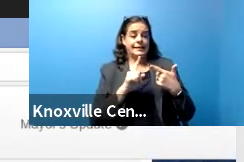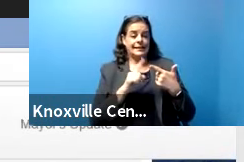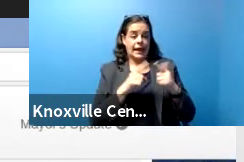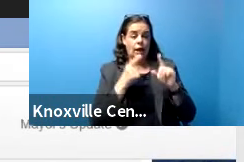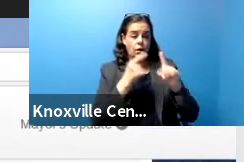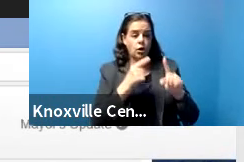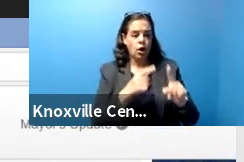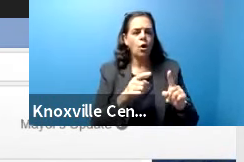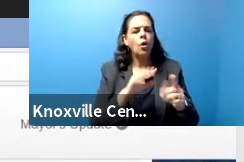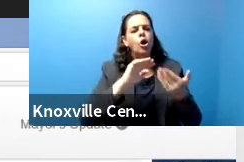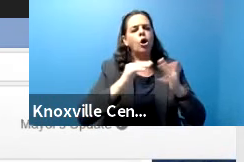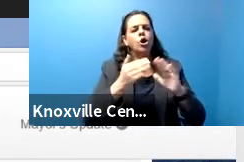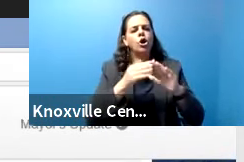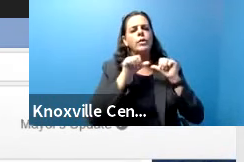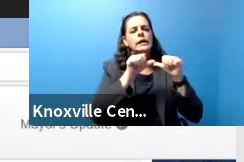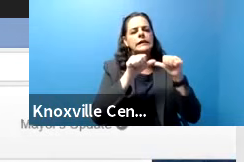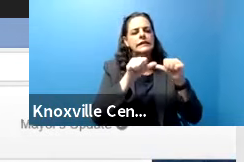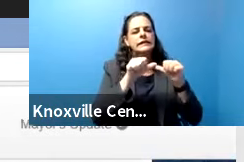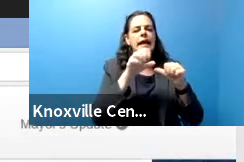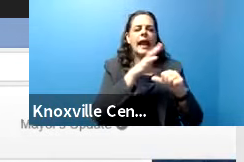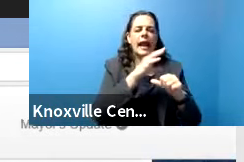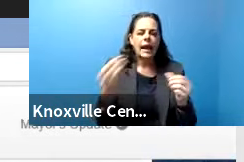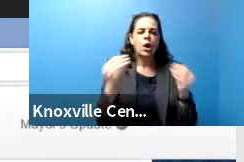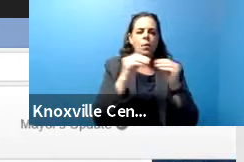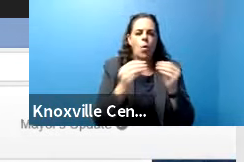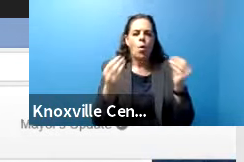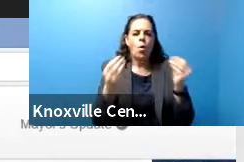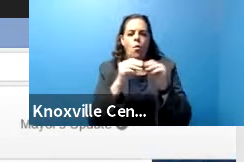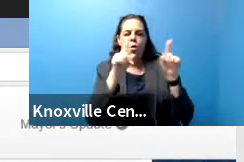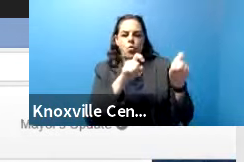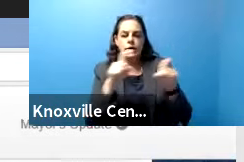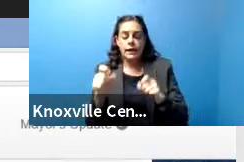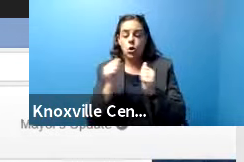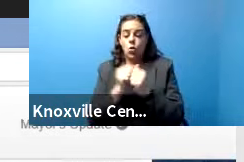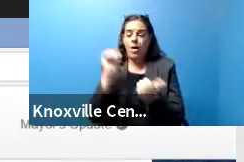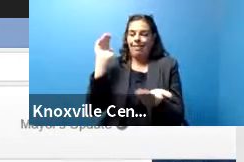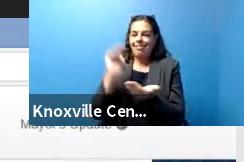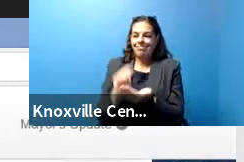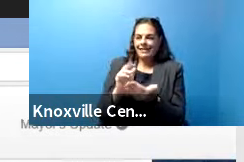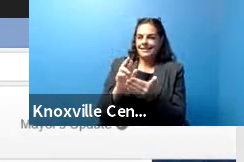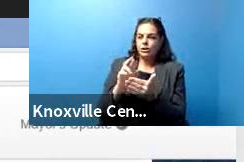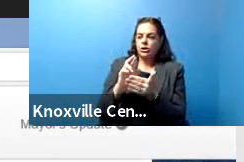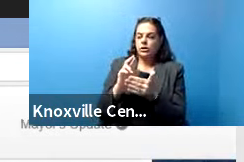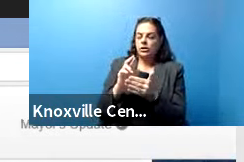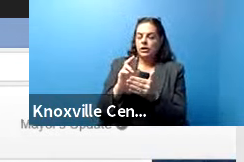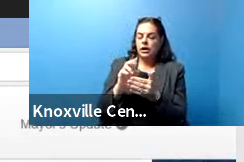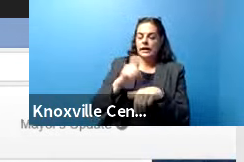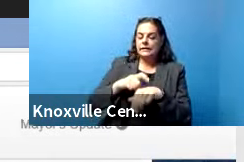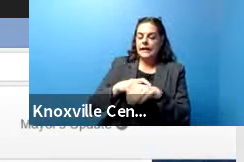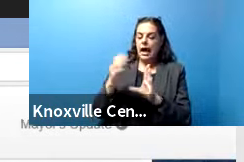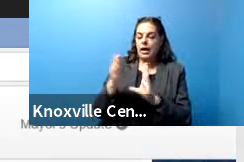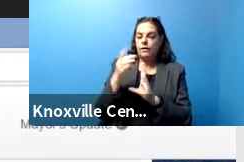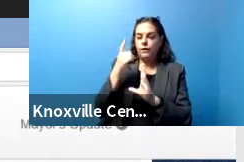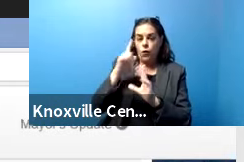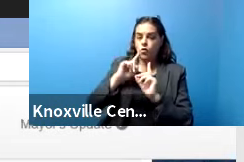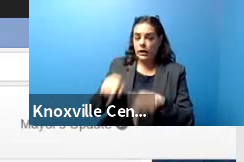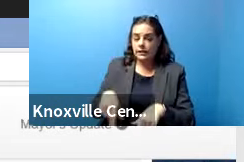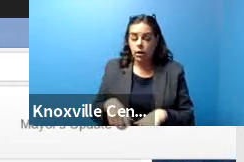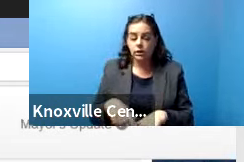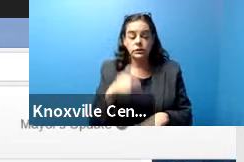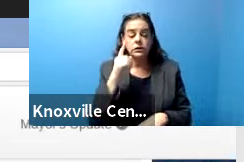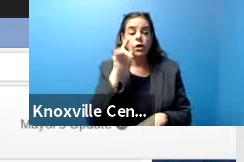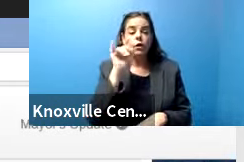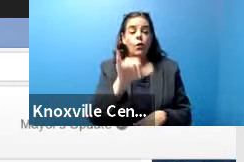with consistent or decreased test resulting reporting turnaround time. For this benchmark, we are utilizing 2 bar